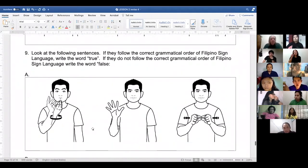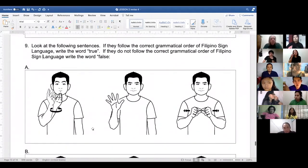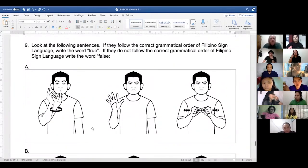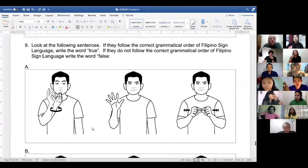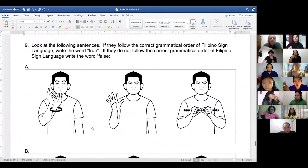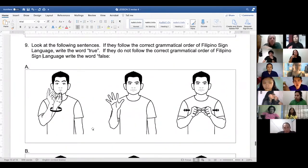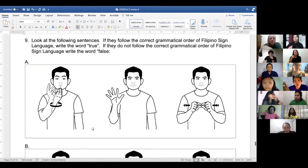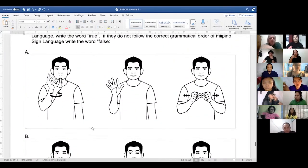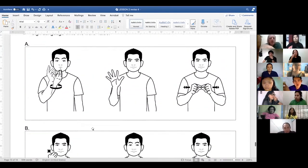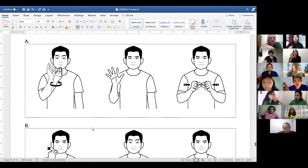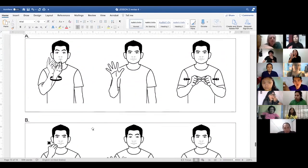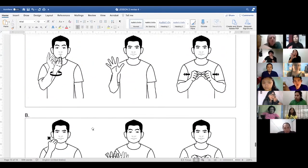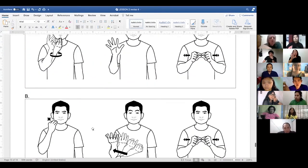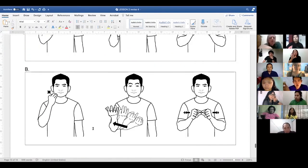Actually, Ashok, let's change,